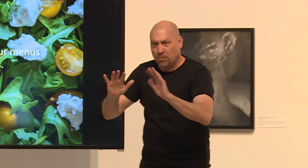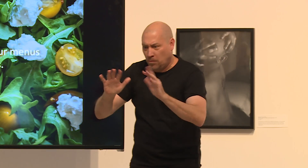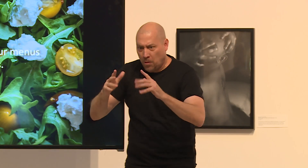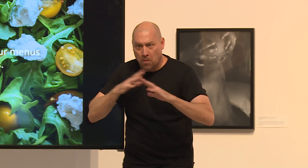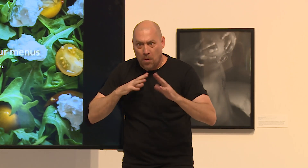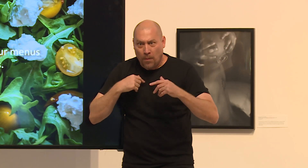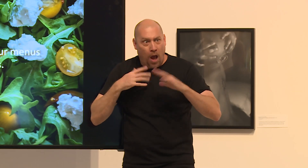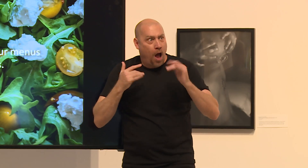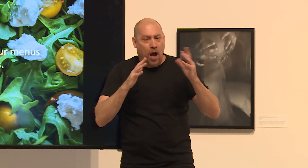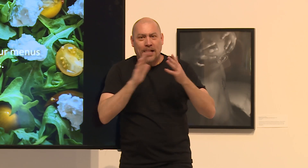pizzas.